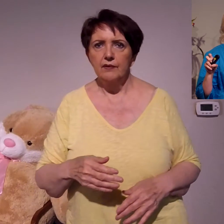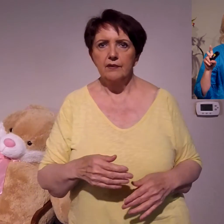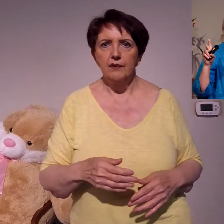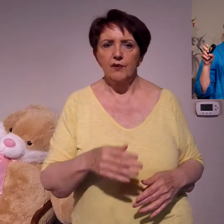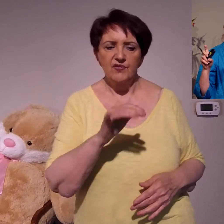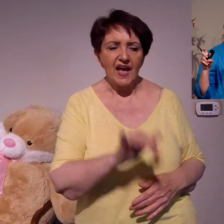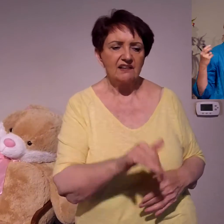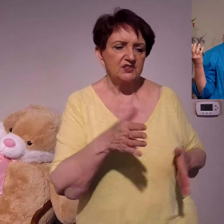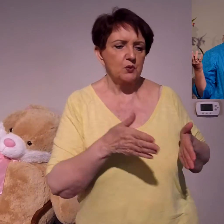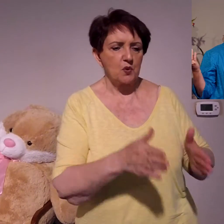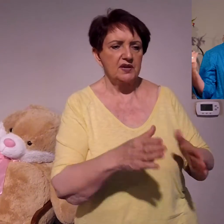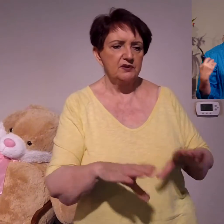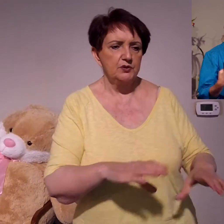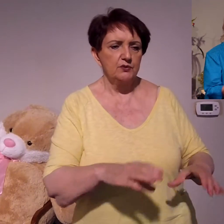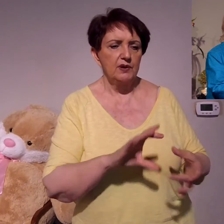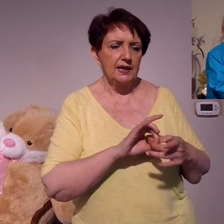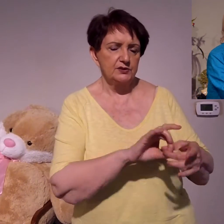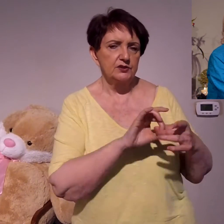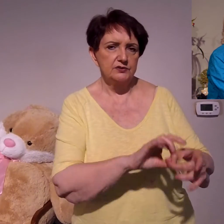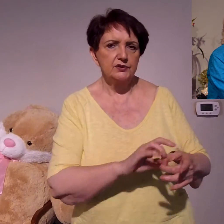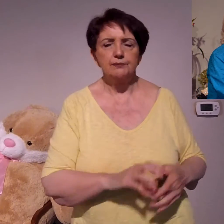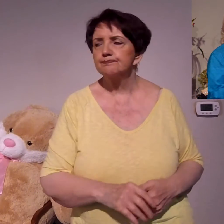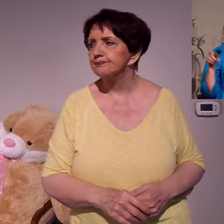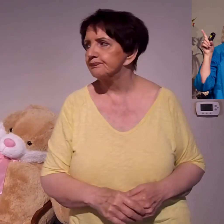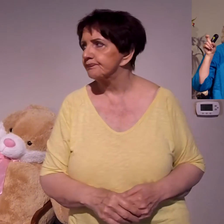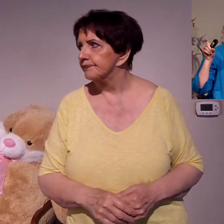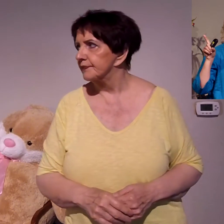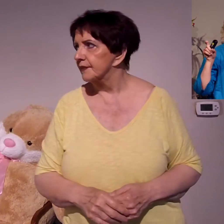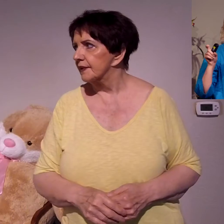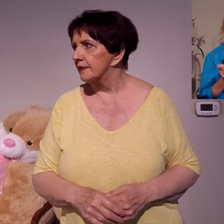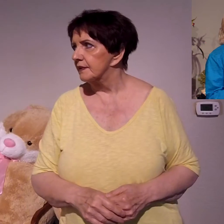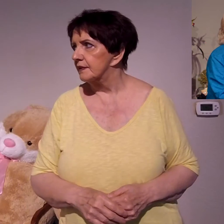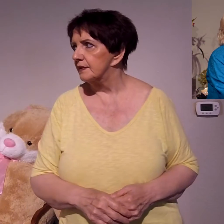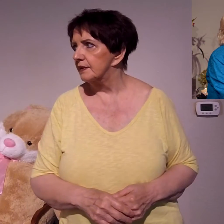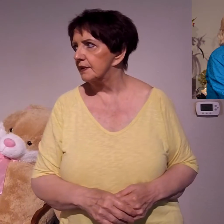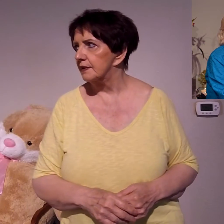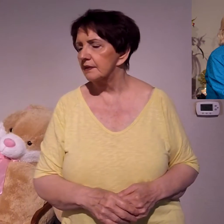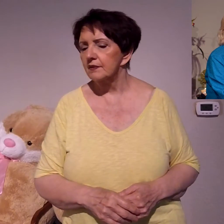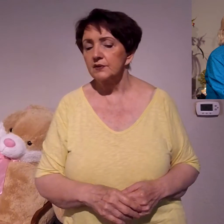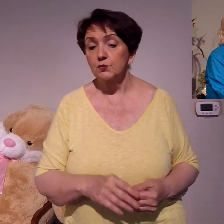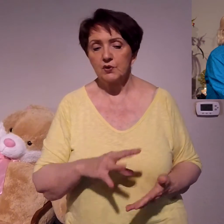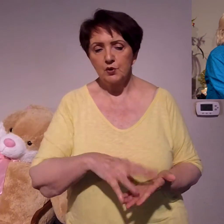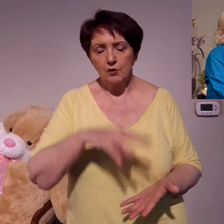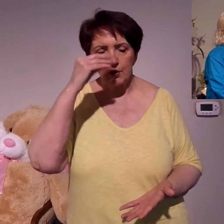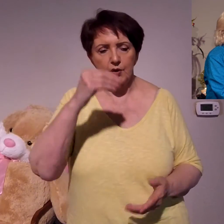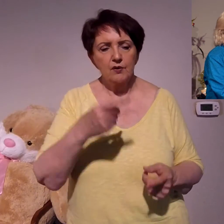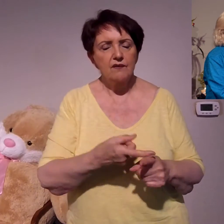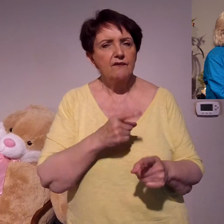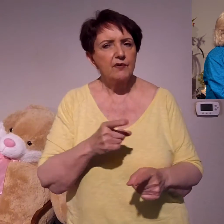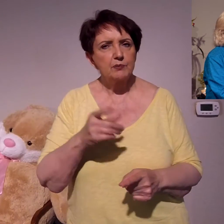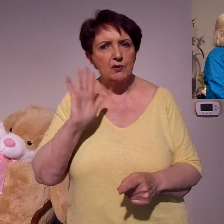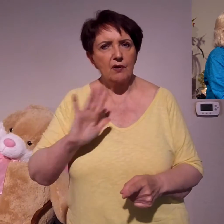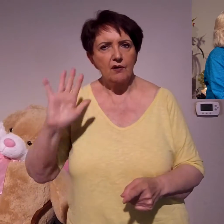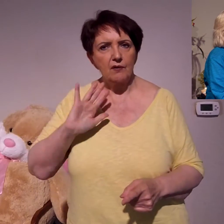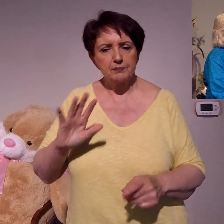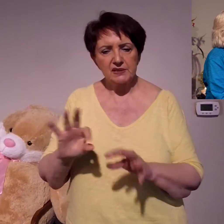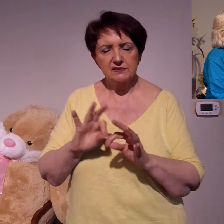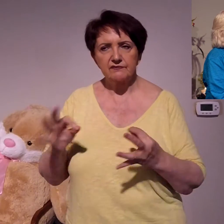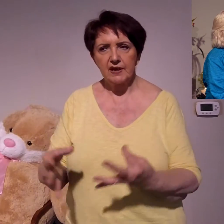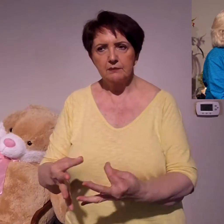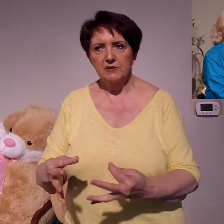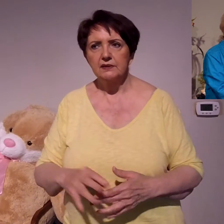relationship. Because that's what we bring in from our families, how you do relationship. All right, so that